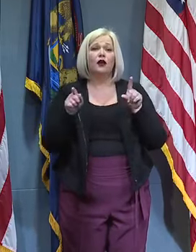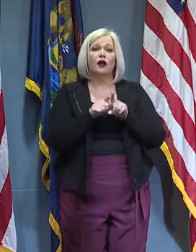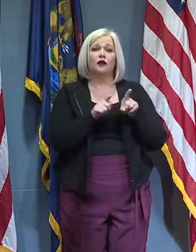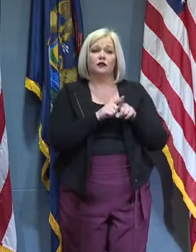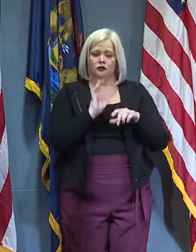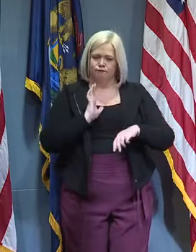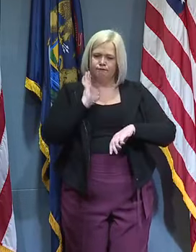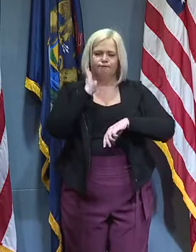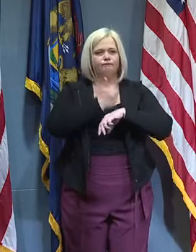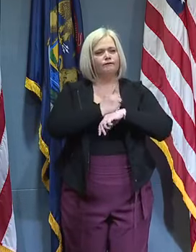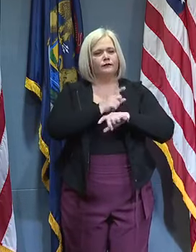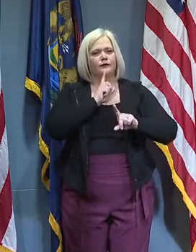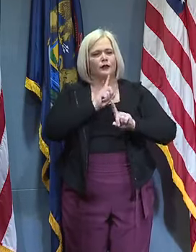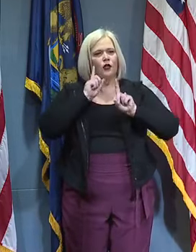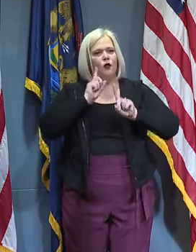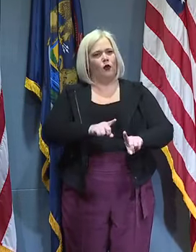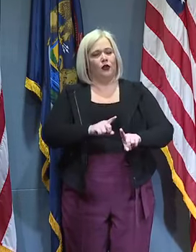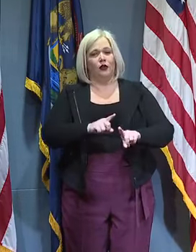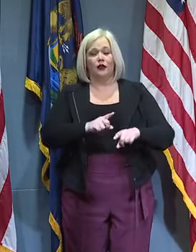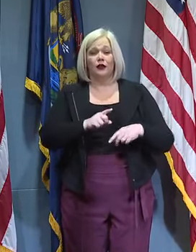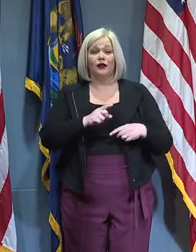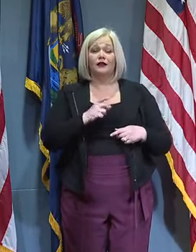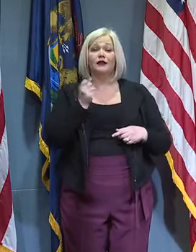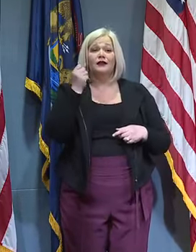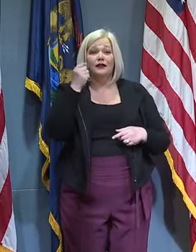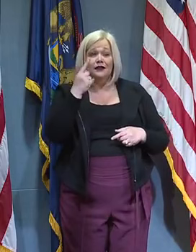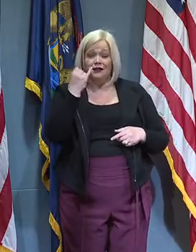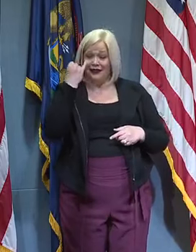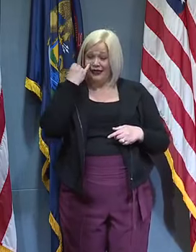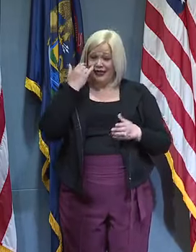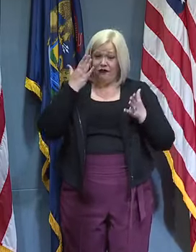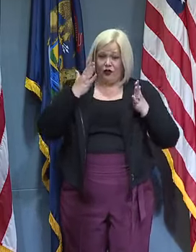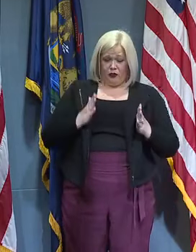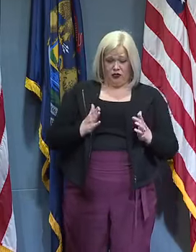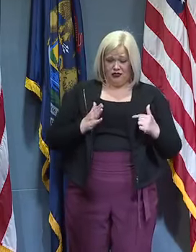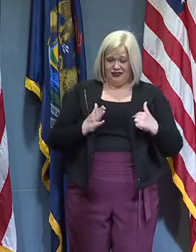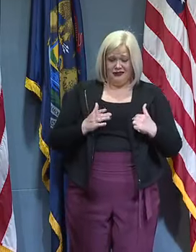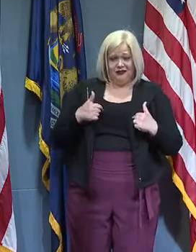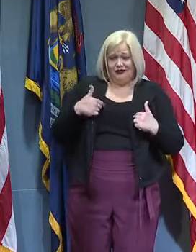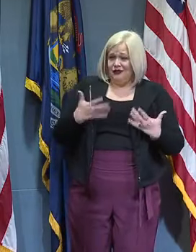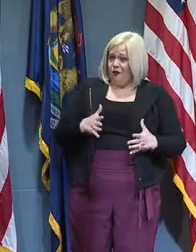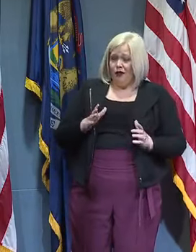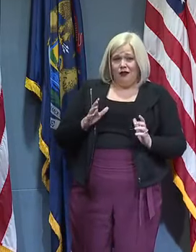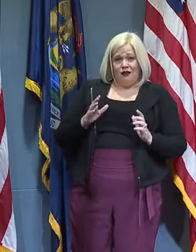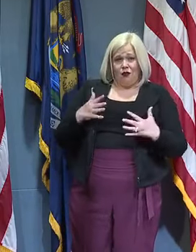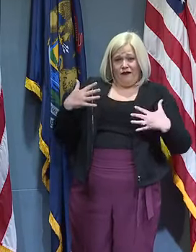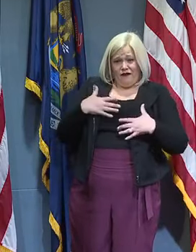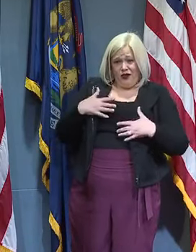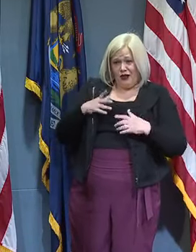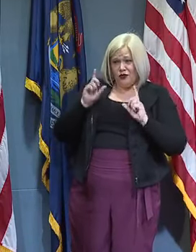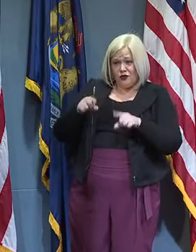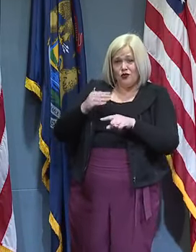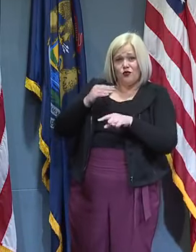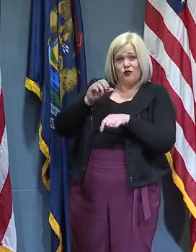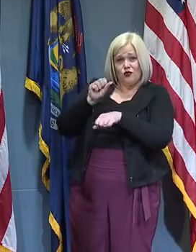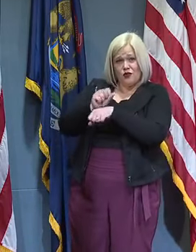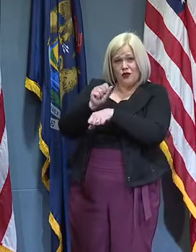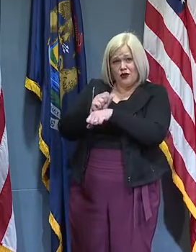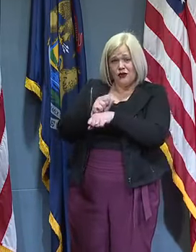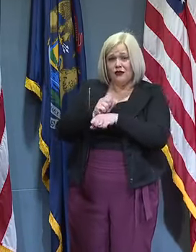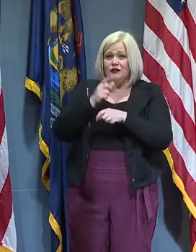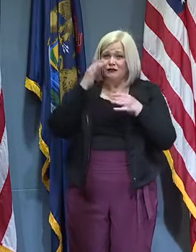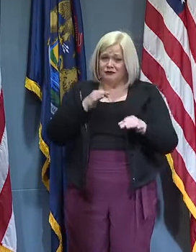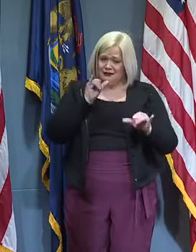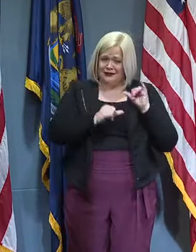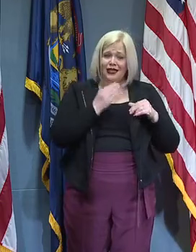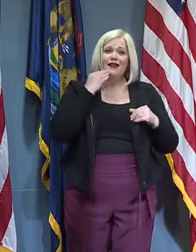prohibits businesses from retaliating against workers who are afraid to go to work or who want to stay home to protect